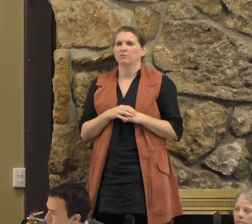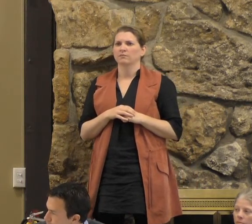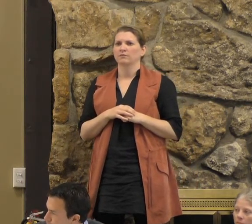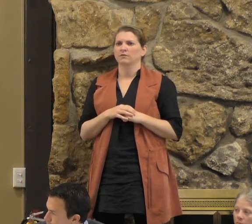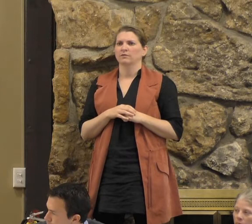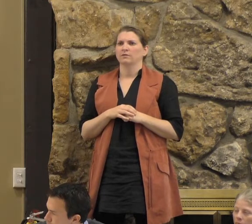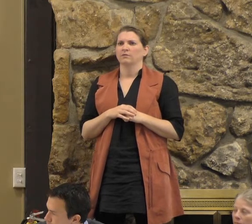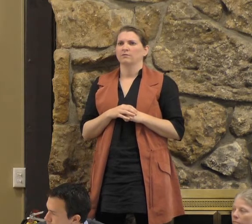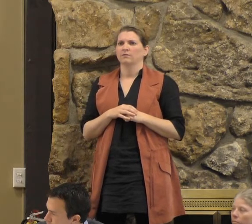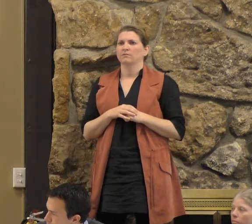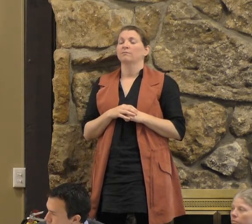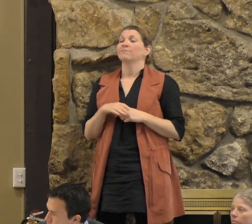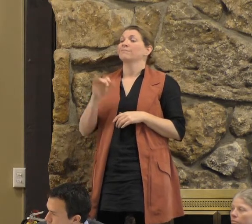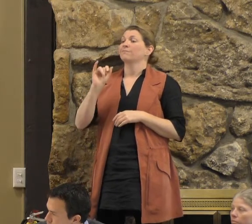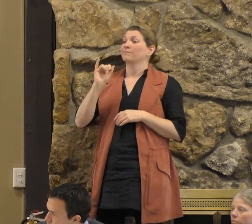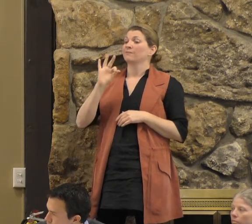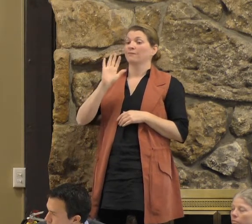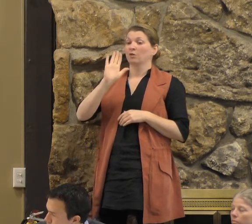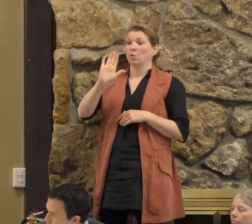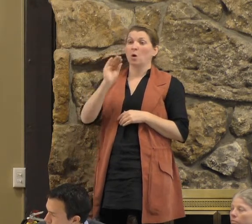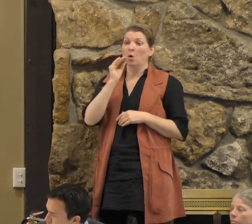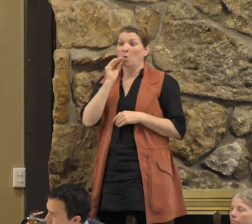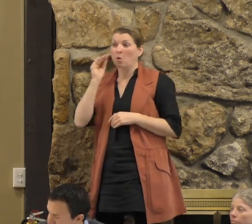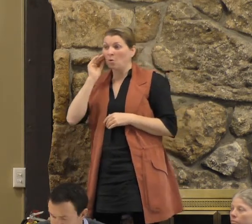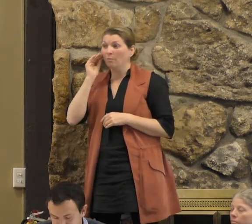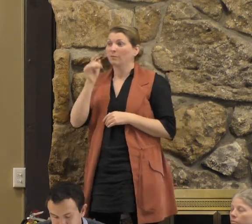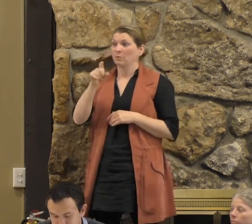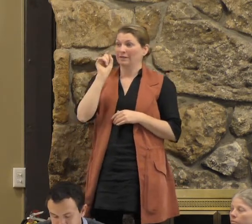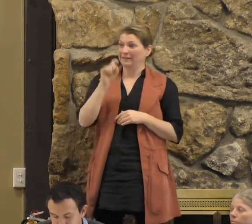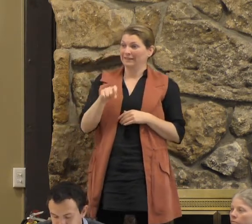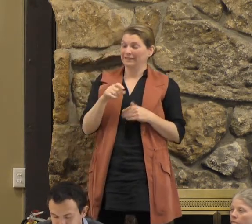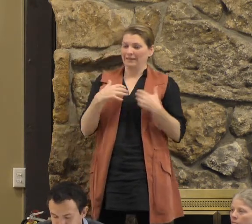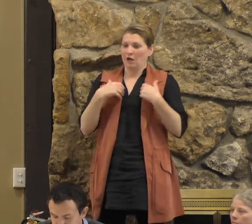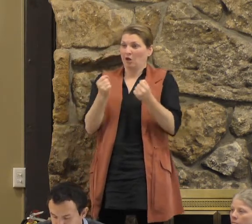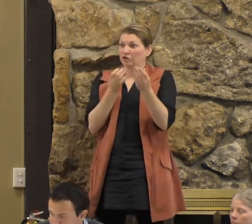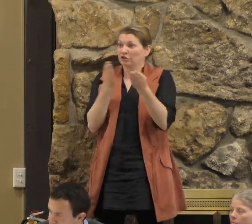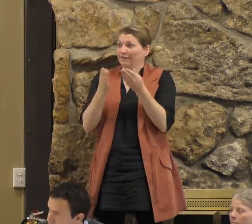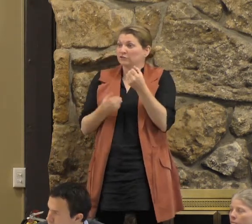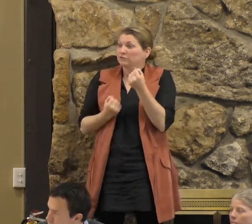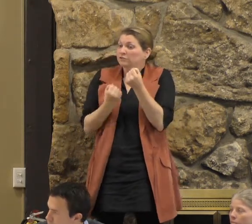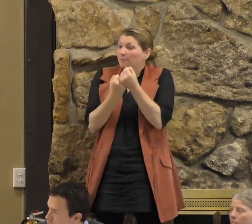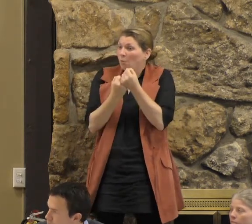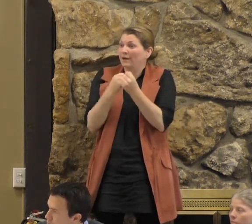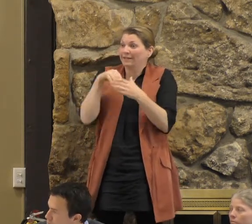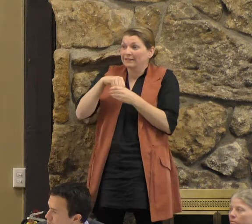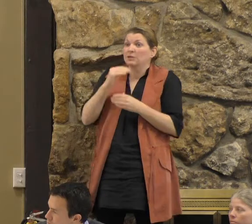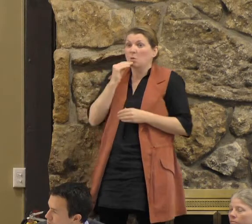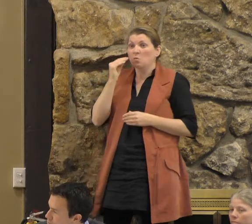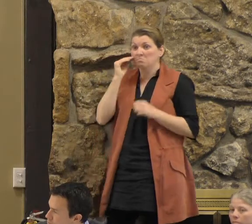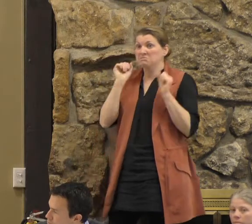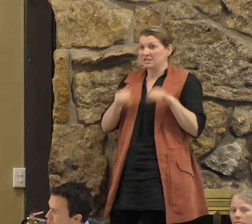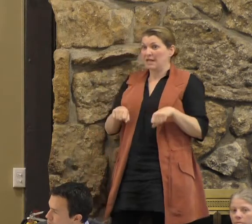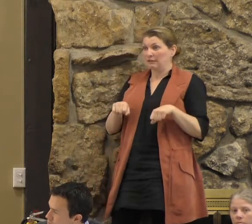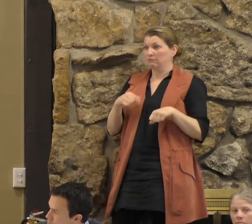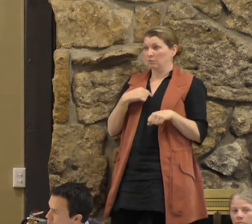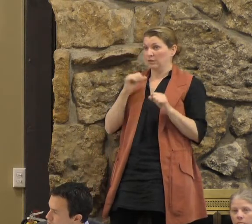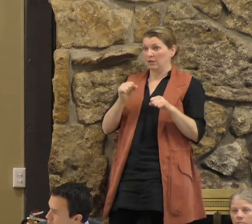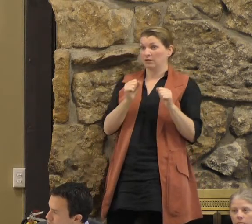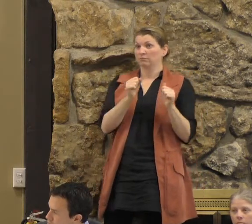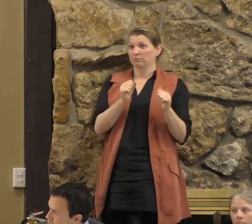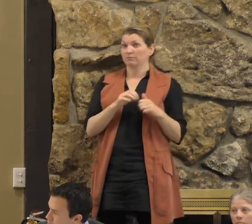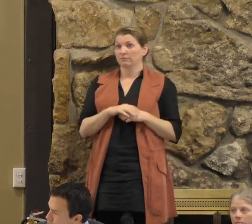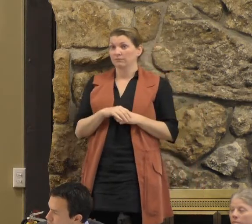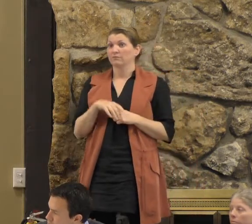can help you get durable medical equipment that you may need, like, say, a walker or a shower